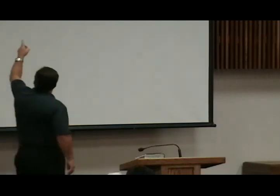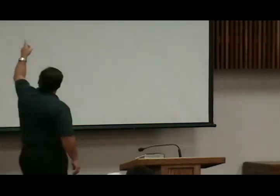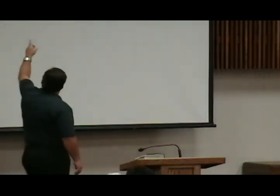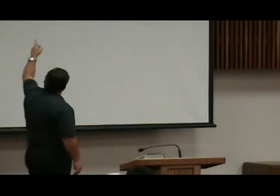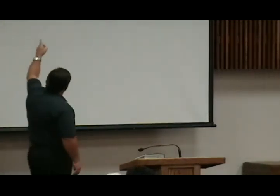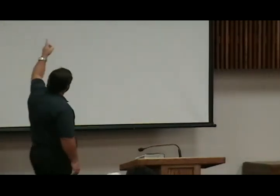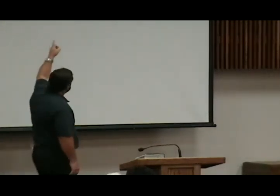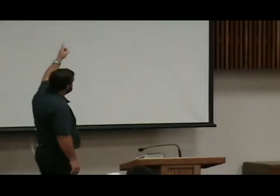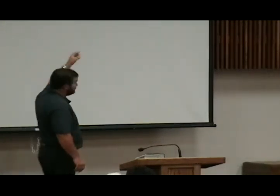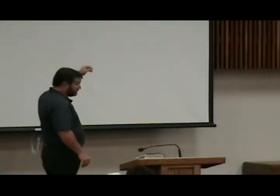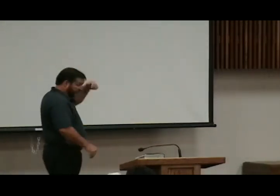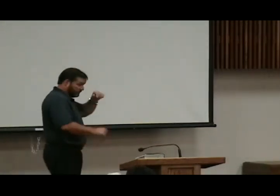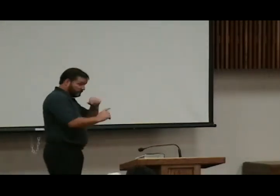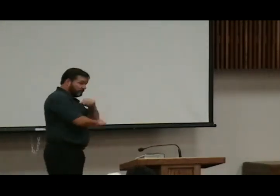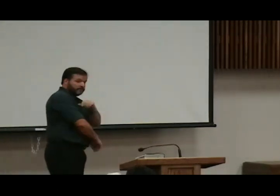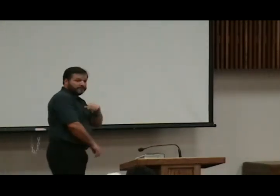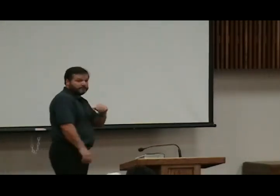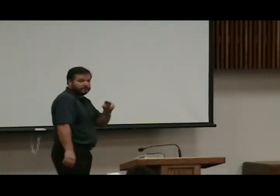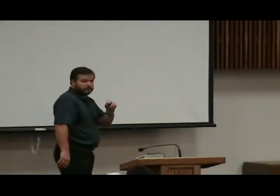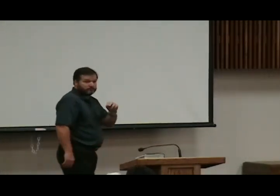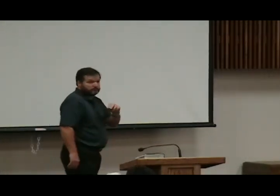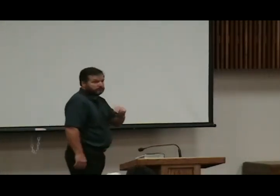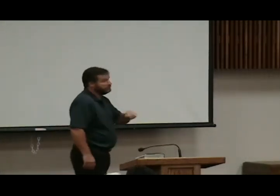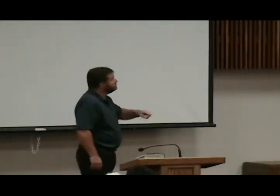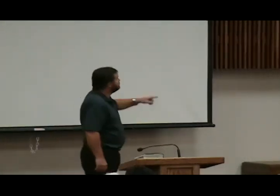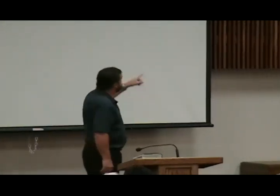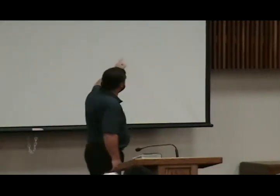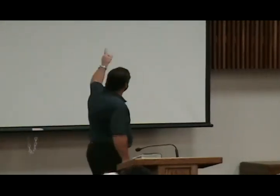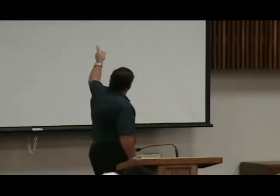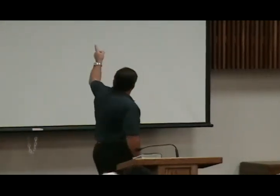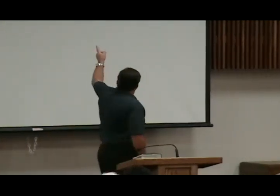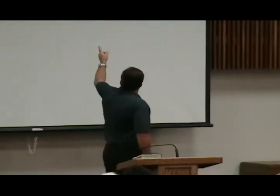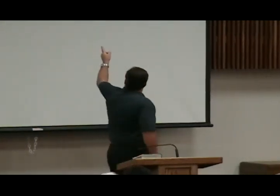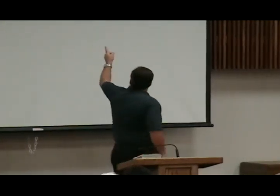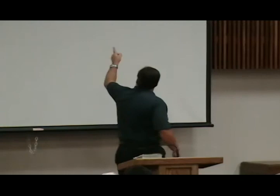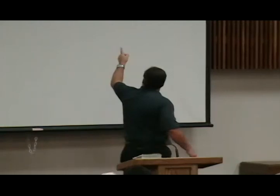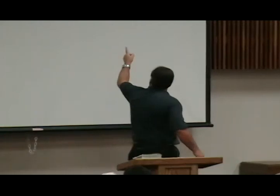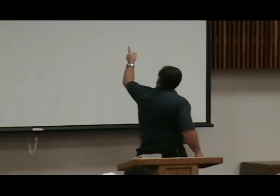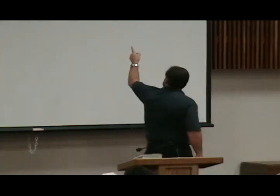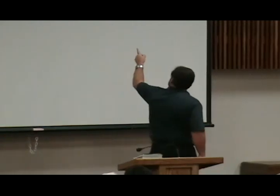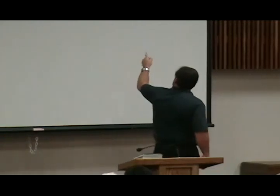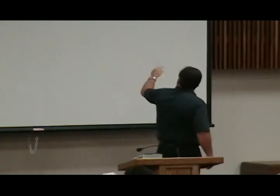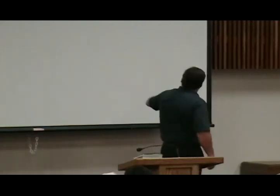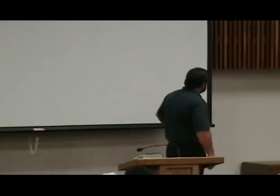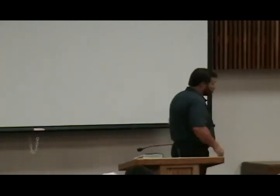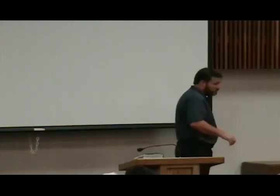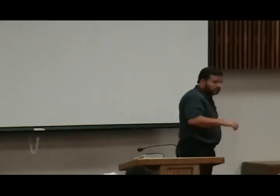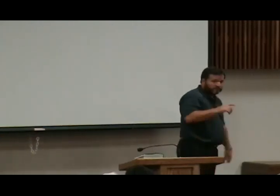Romans 8, 31, 34. Who then is the one that condemns?